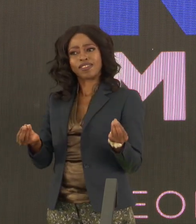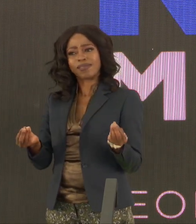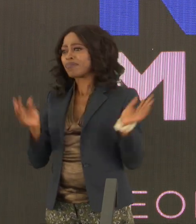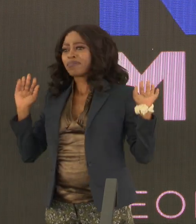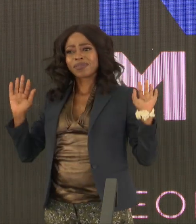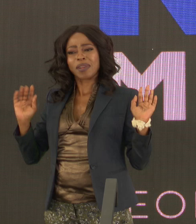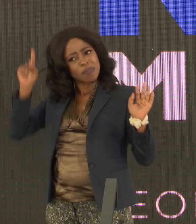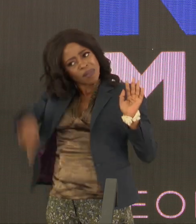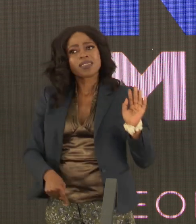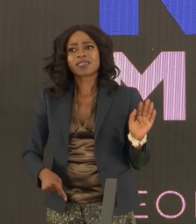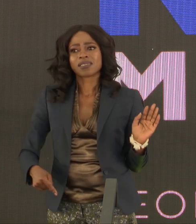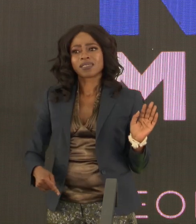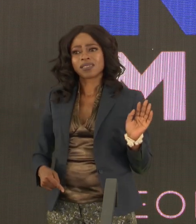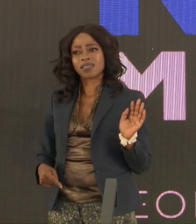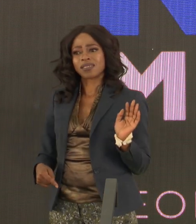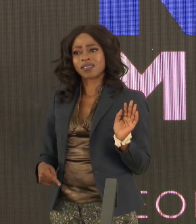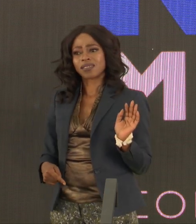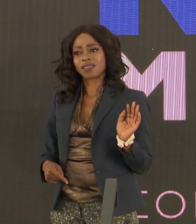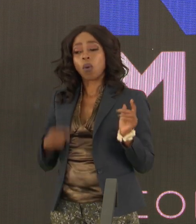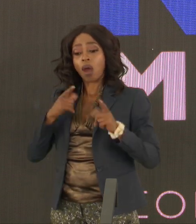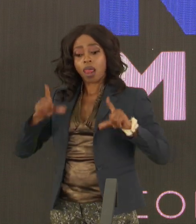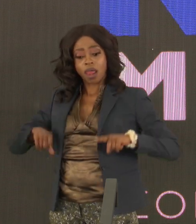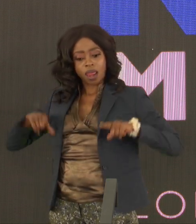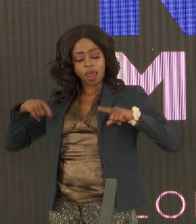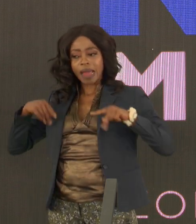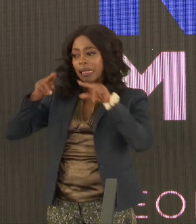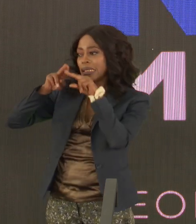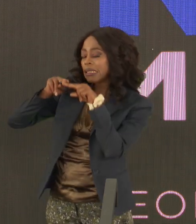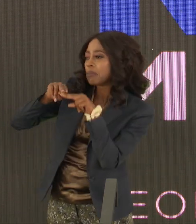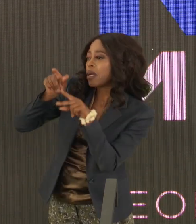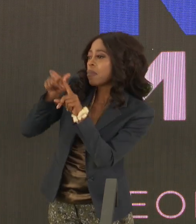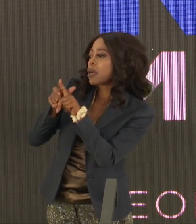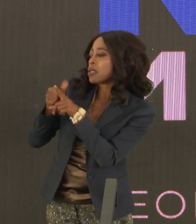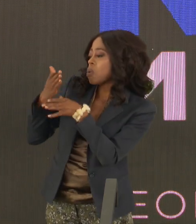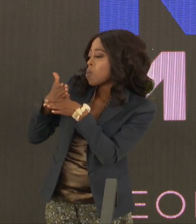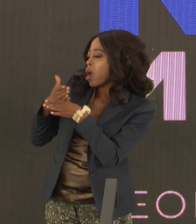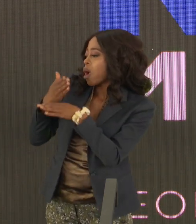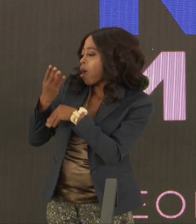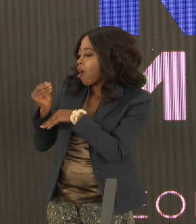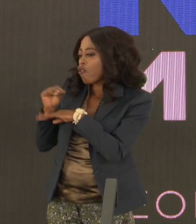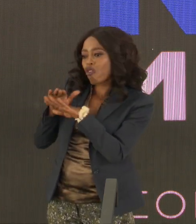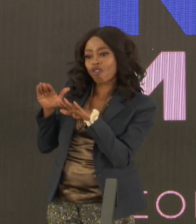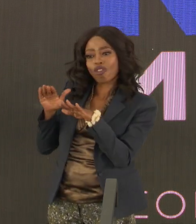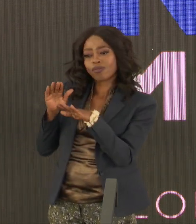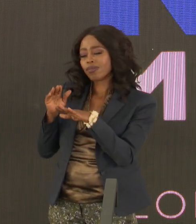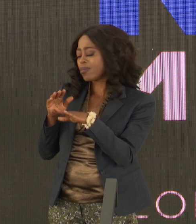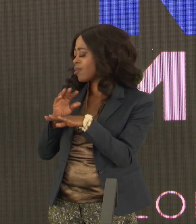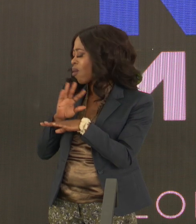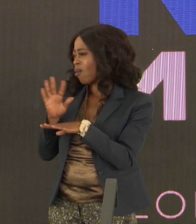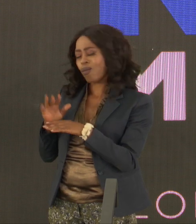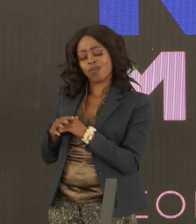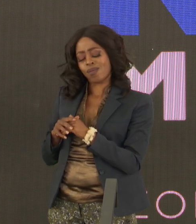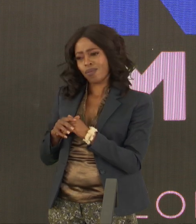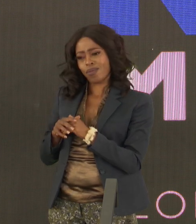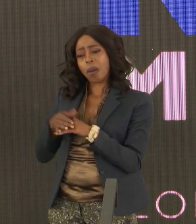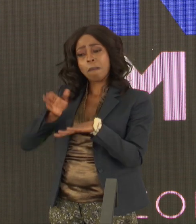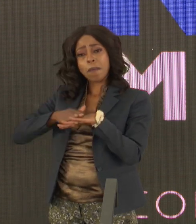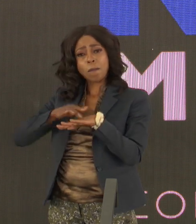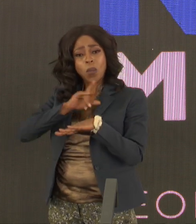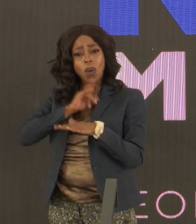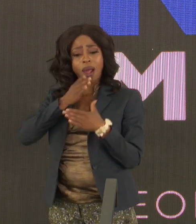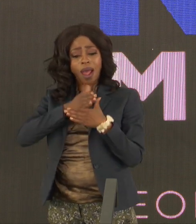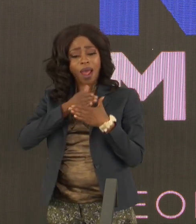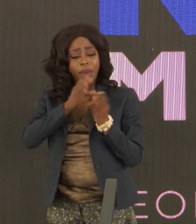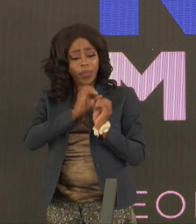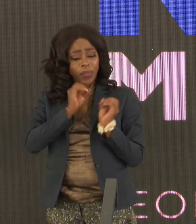Surely. Staying alive cannot depend on whether someone has work or not. Especially that our